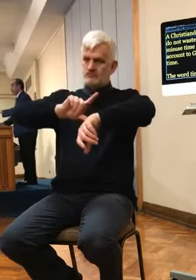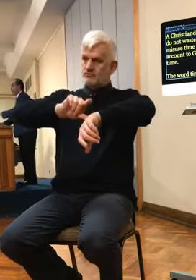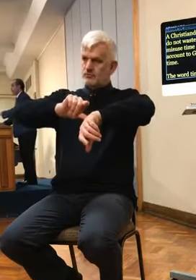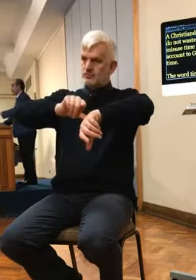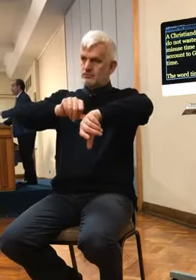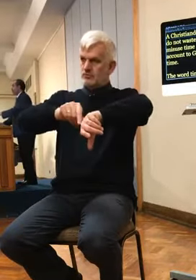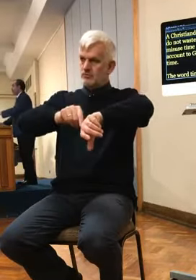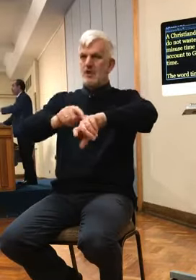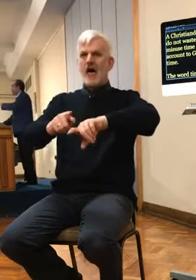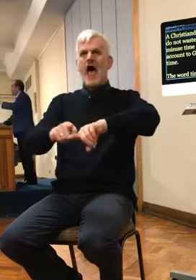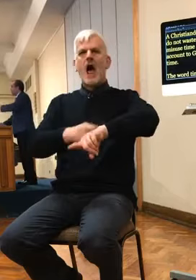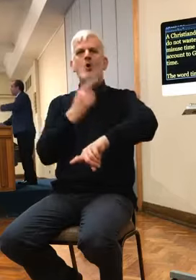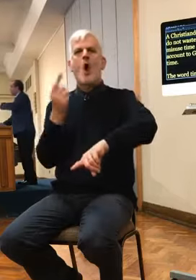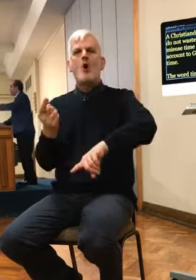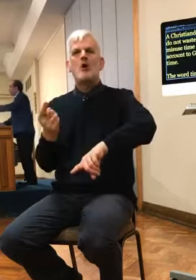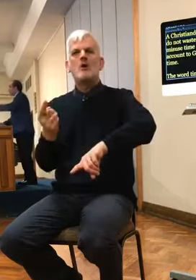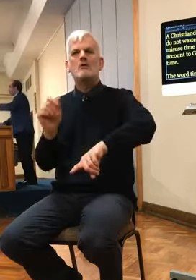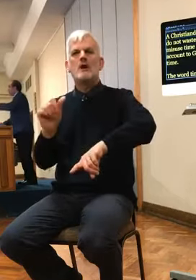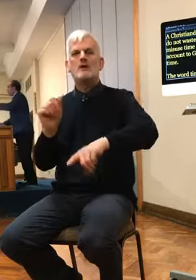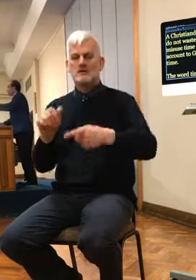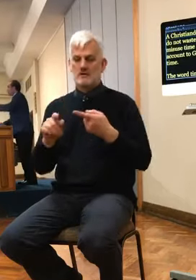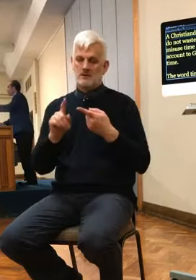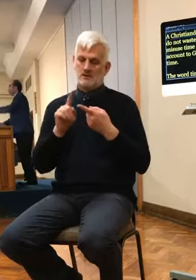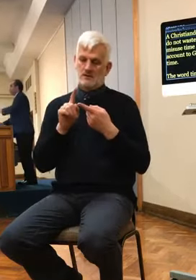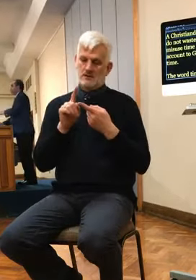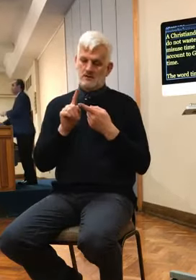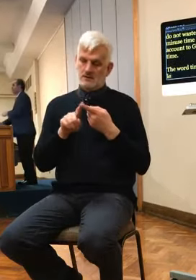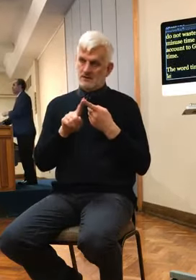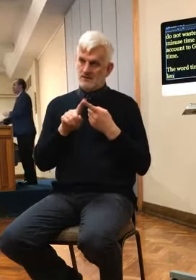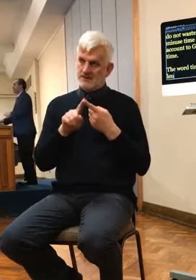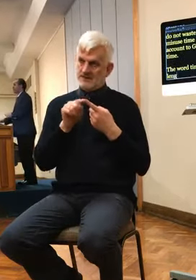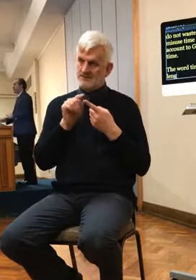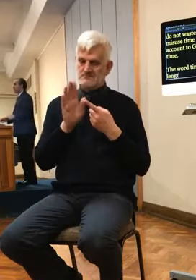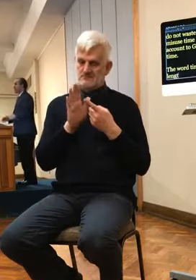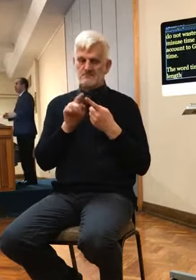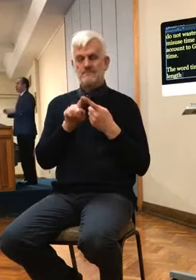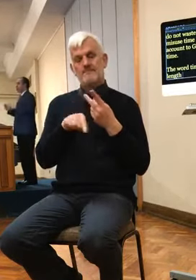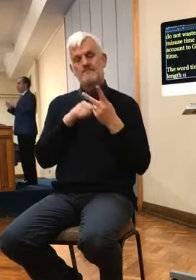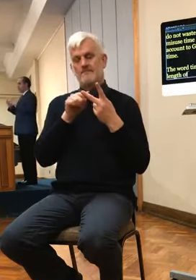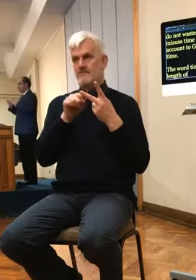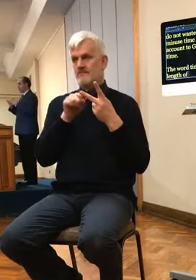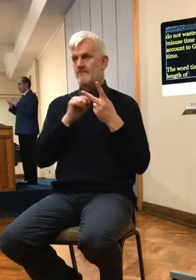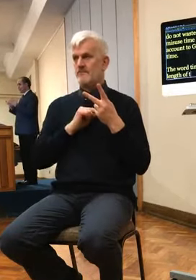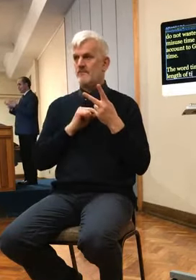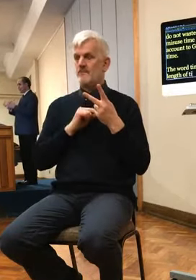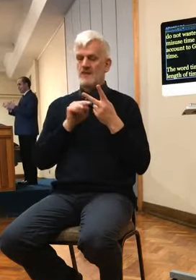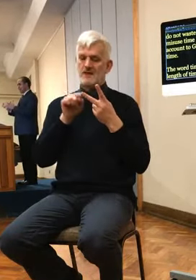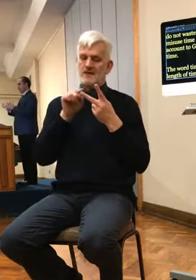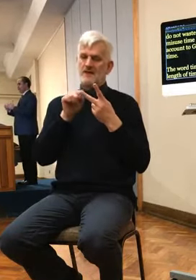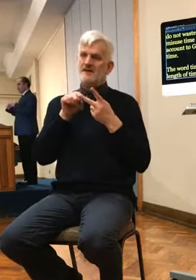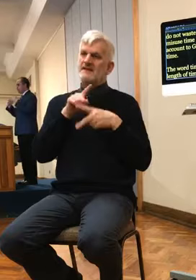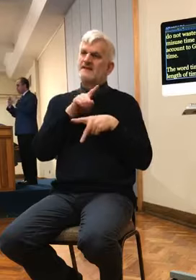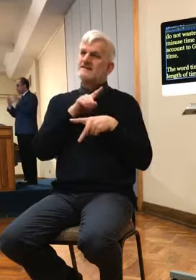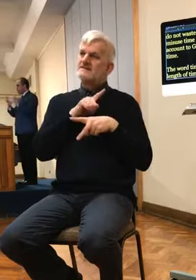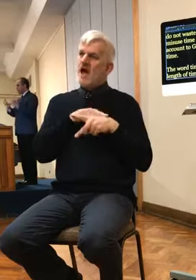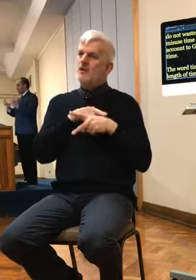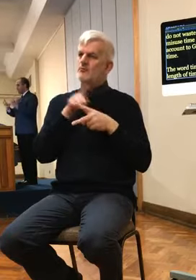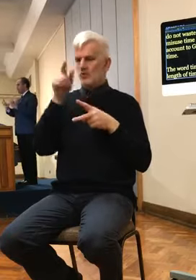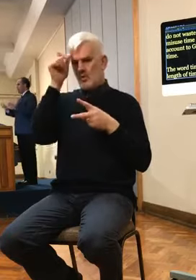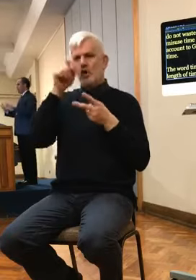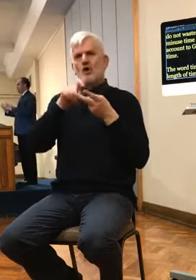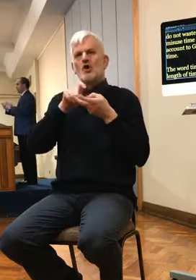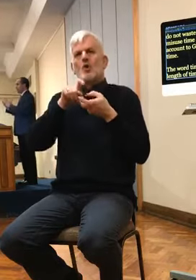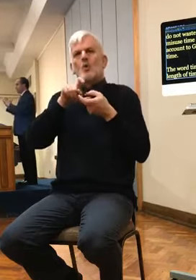we have here, as I said, is not about duration. But it is about the quality time, not the